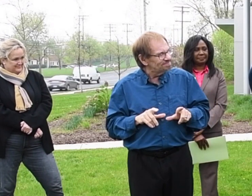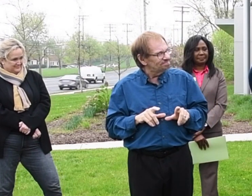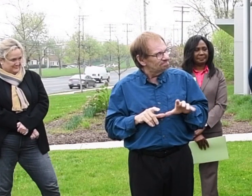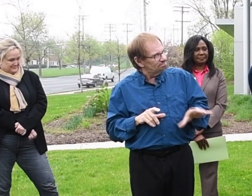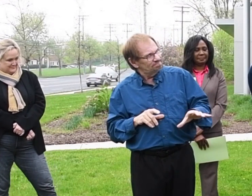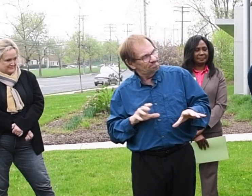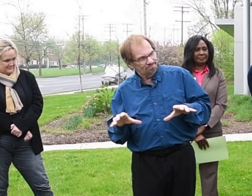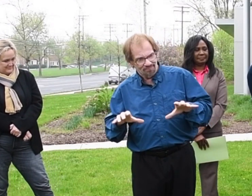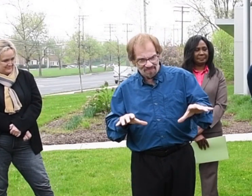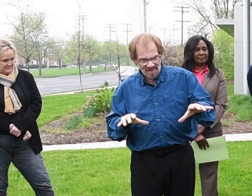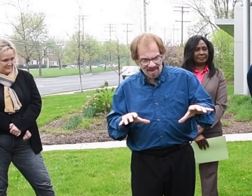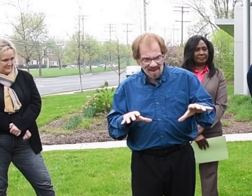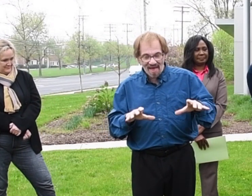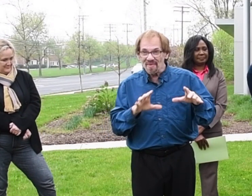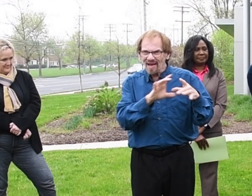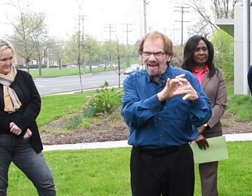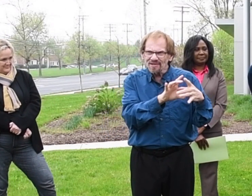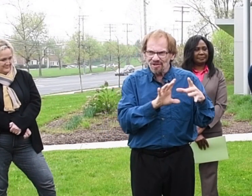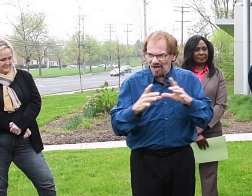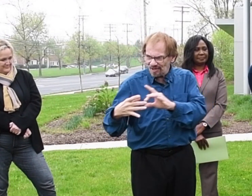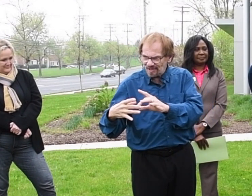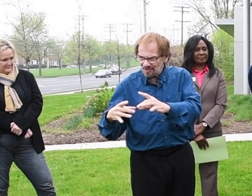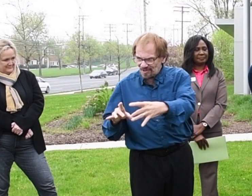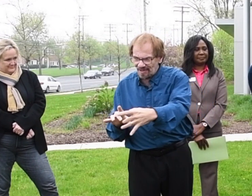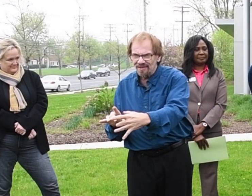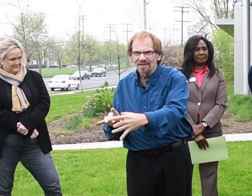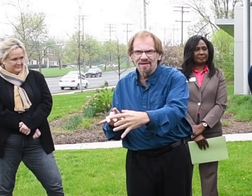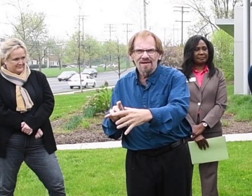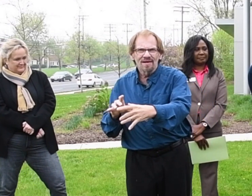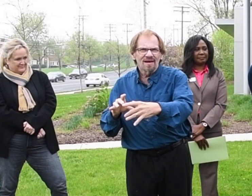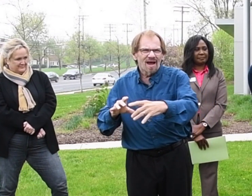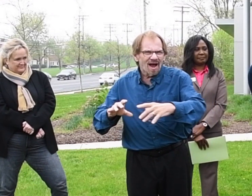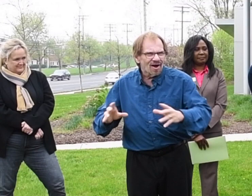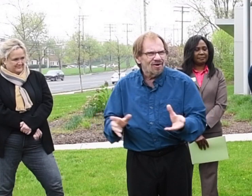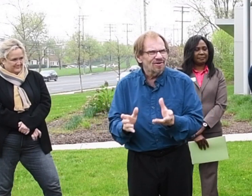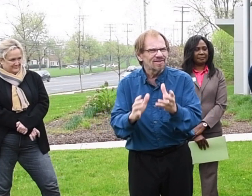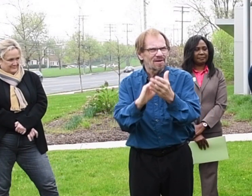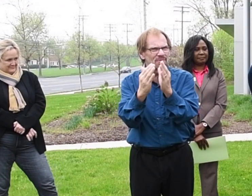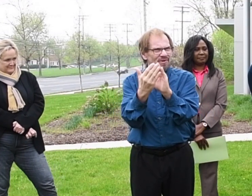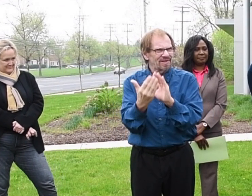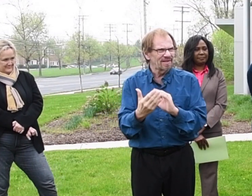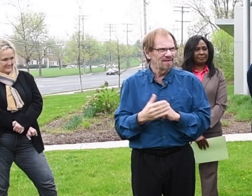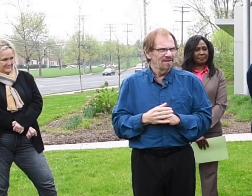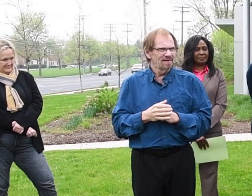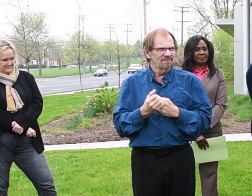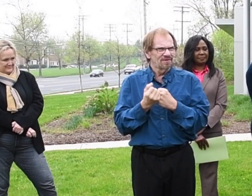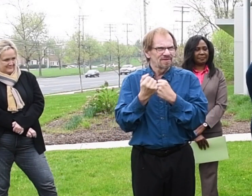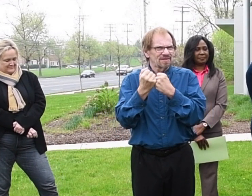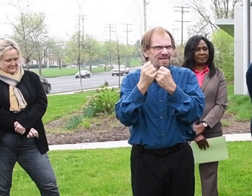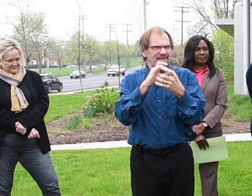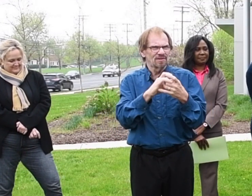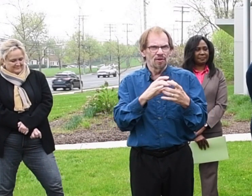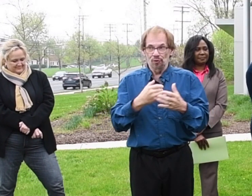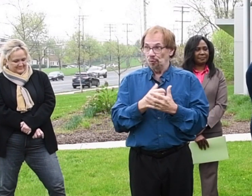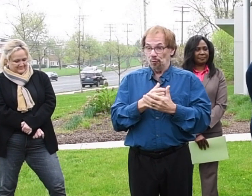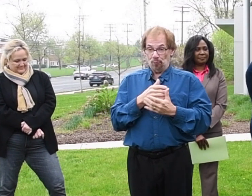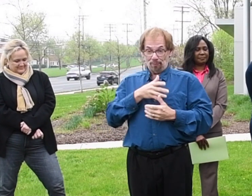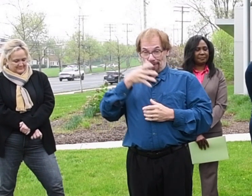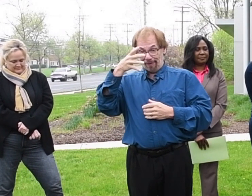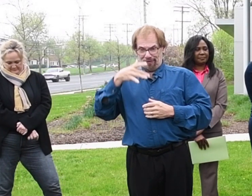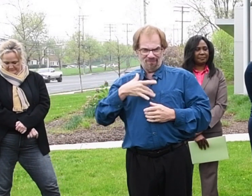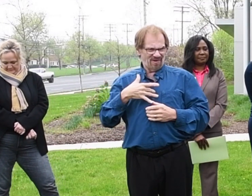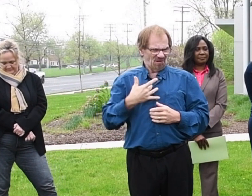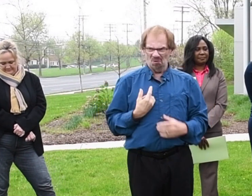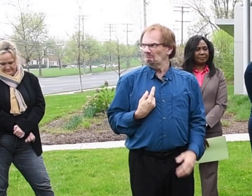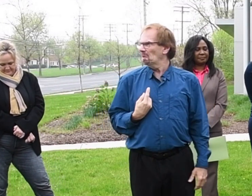them are the places that foster community, where you make those connections. Where as a new parent, you're feeling isolated, and